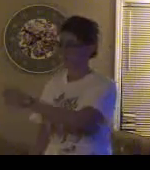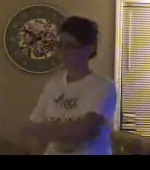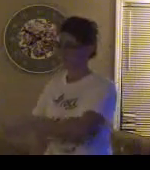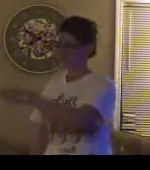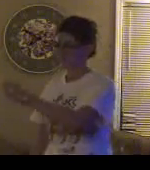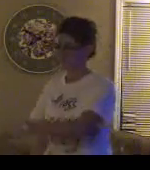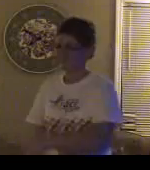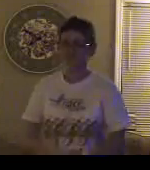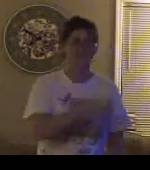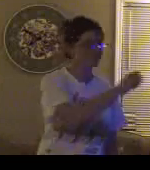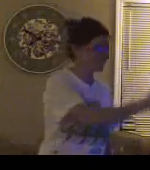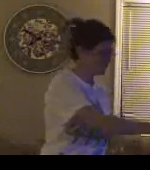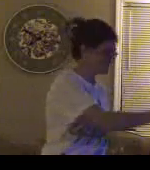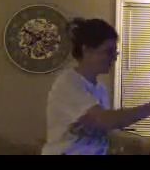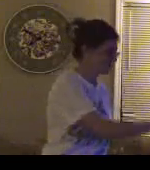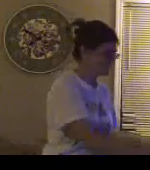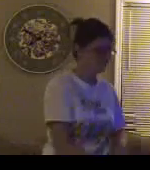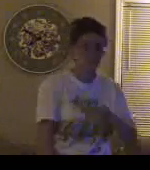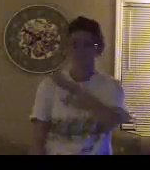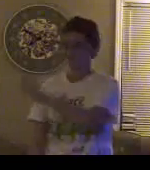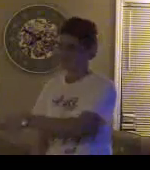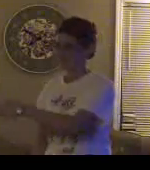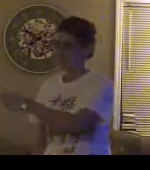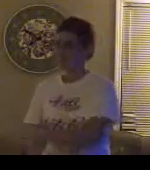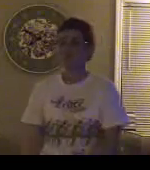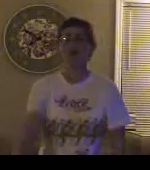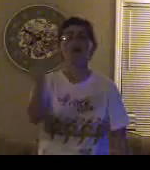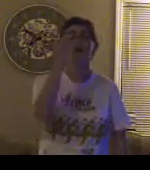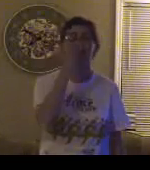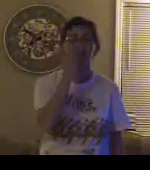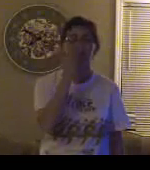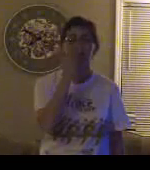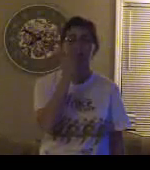neighbors, everybody come and eat.